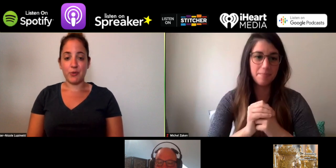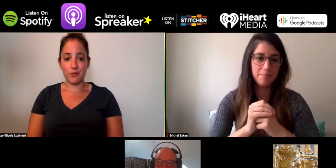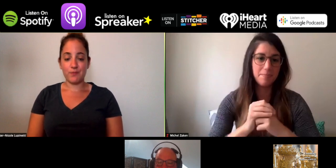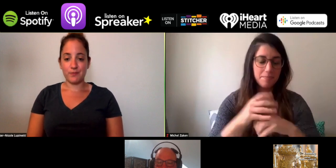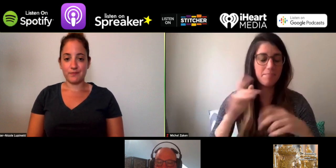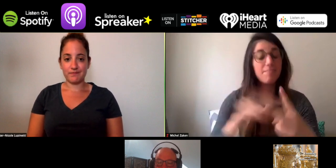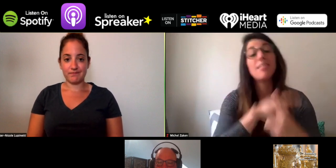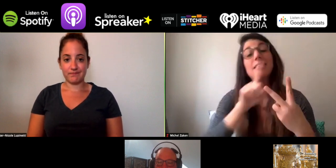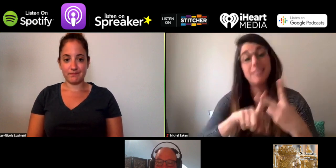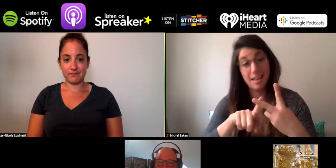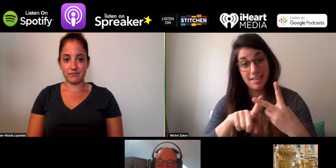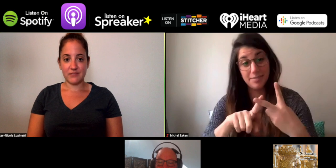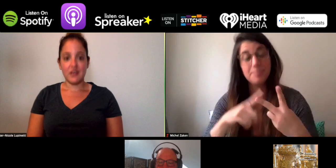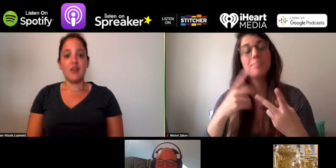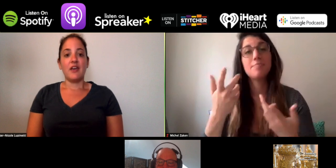hearing people.